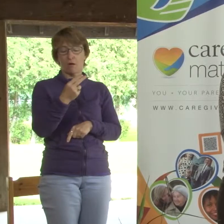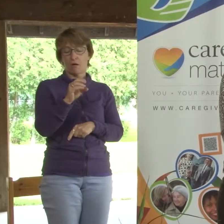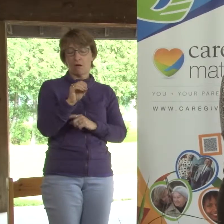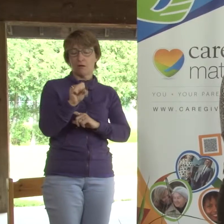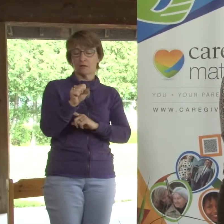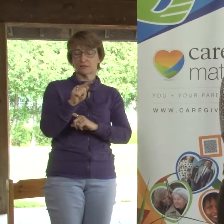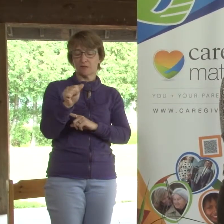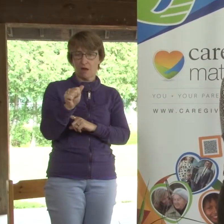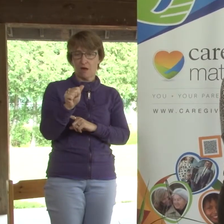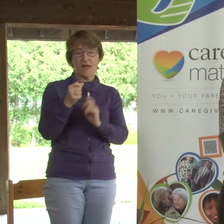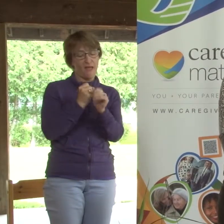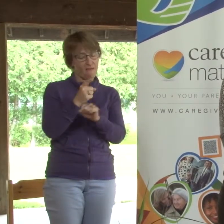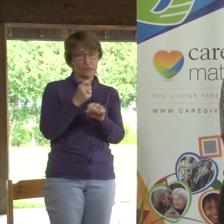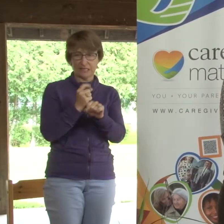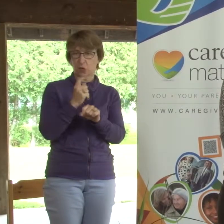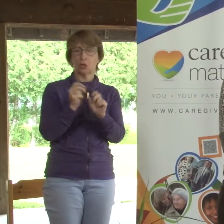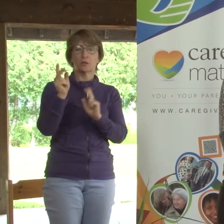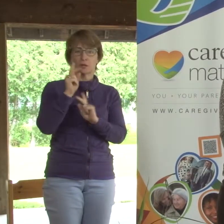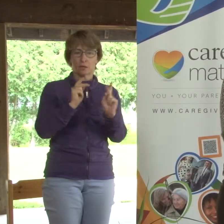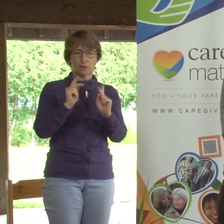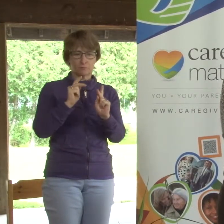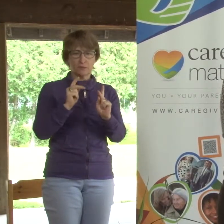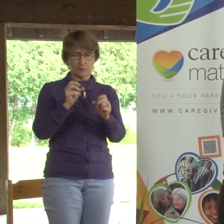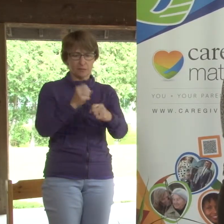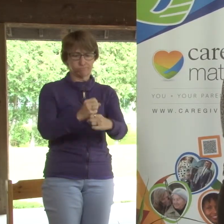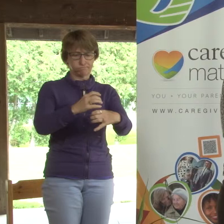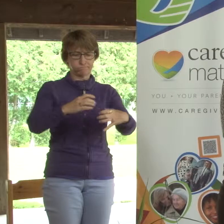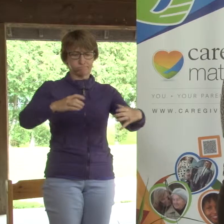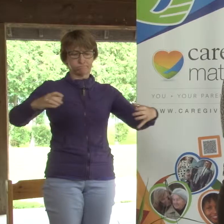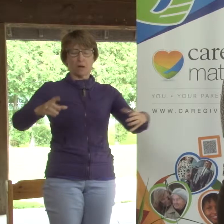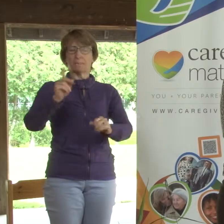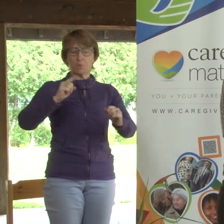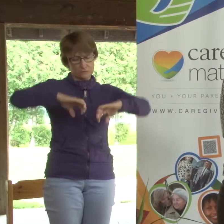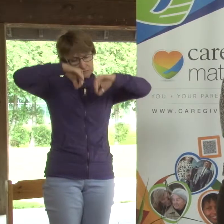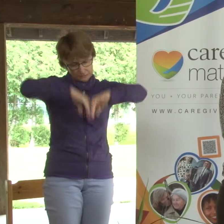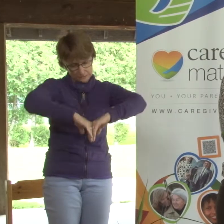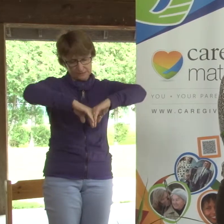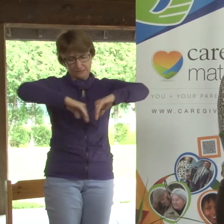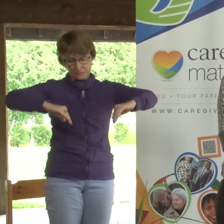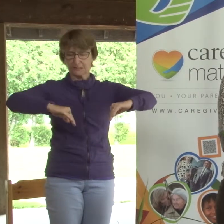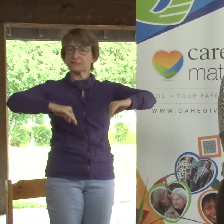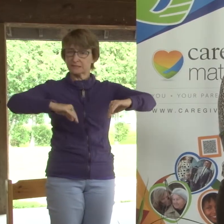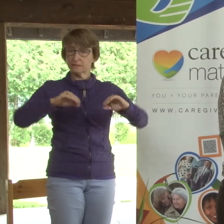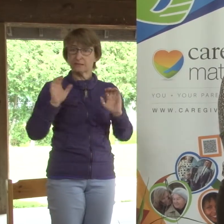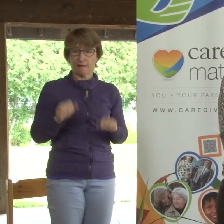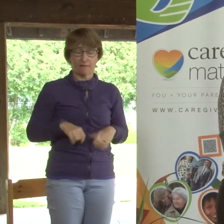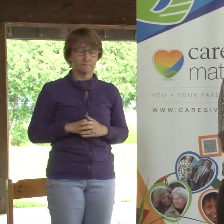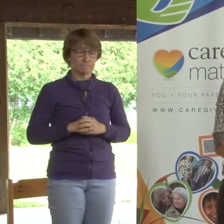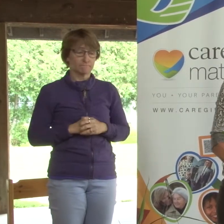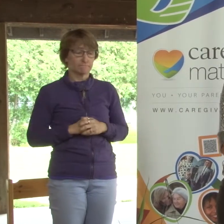hostas, every year people in their garden are going to want to split their hostas. And so you can